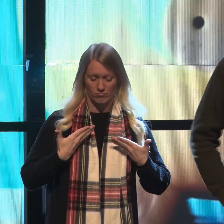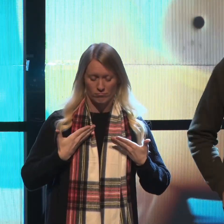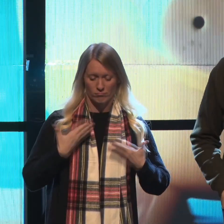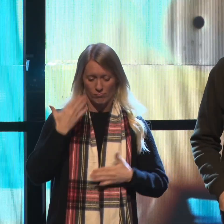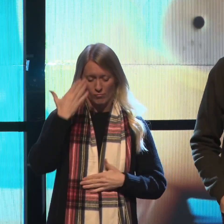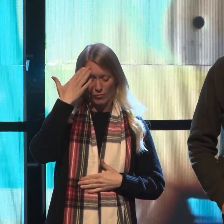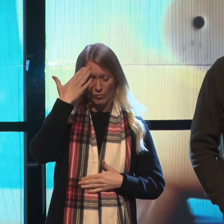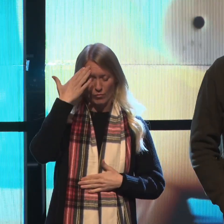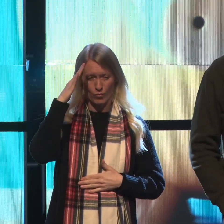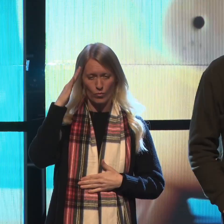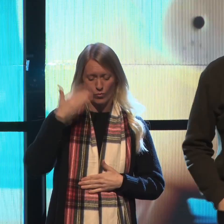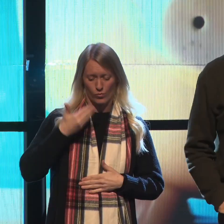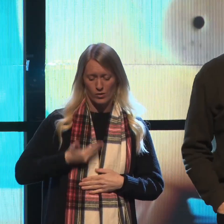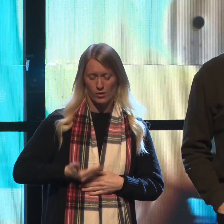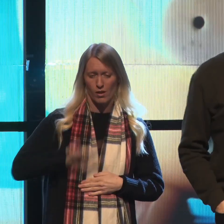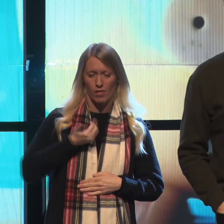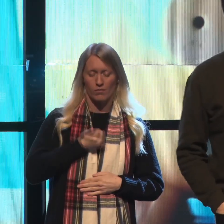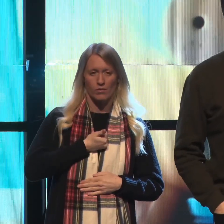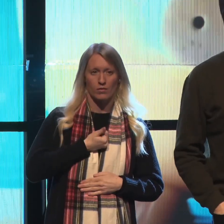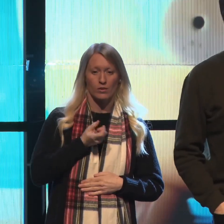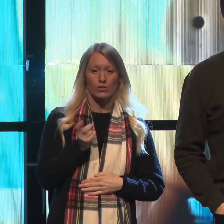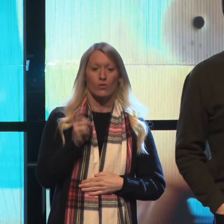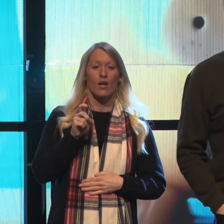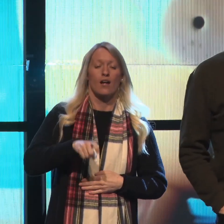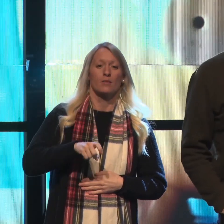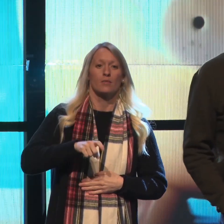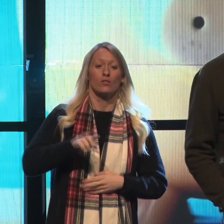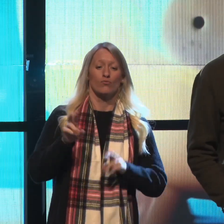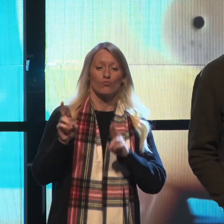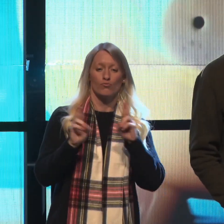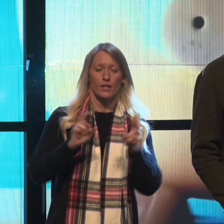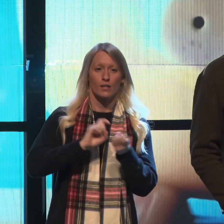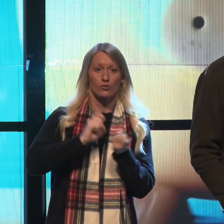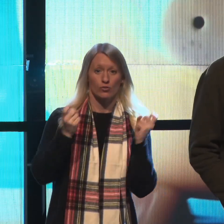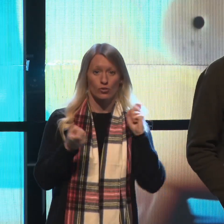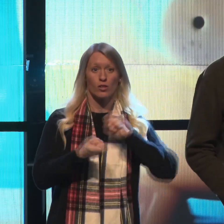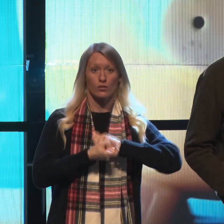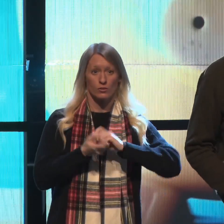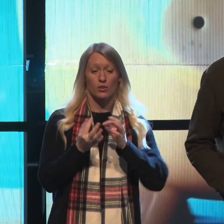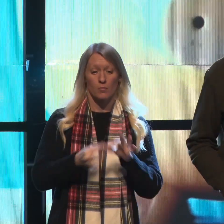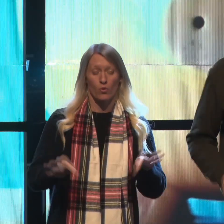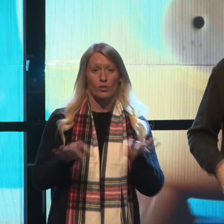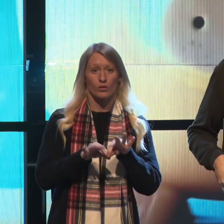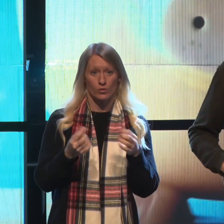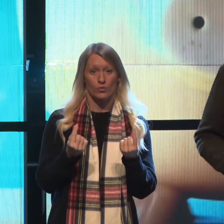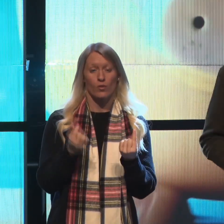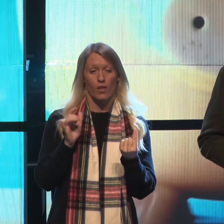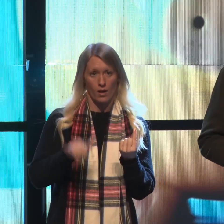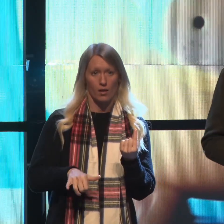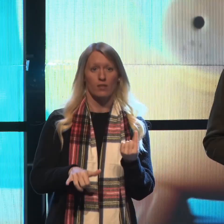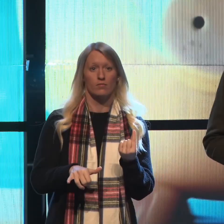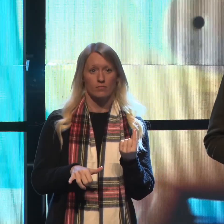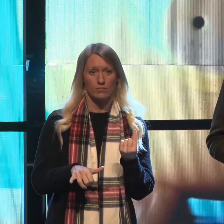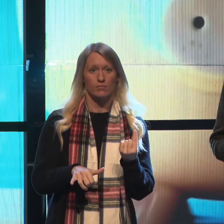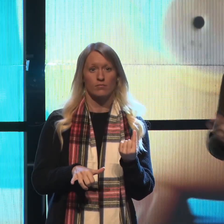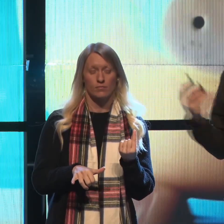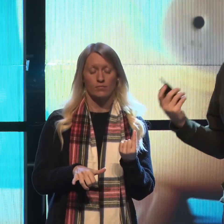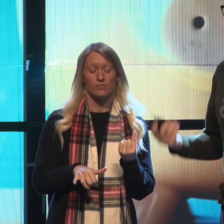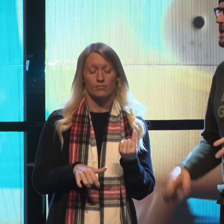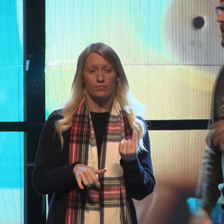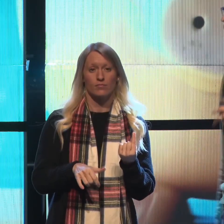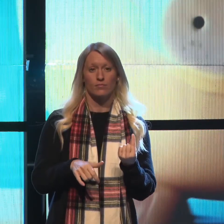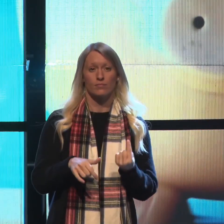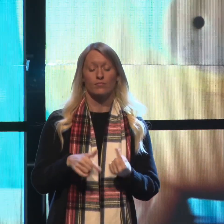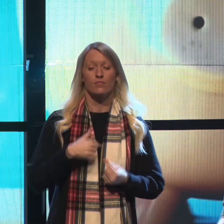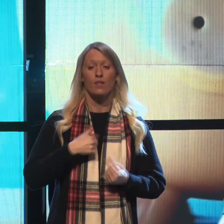So you have to be ready to adjust. It's important to do that. So I want to